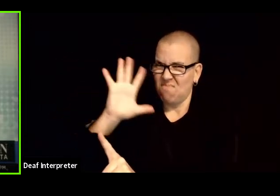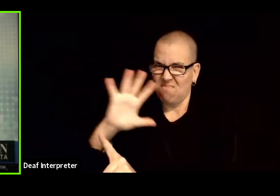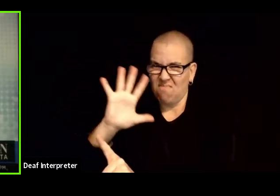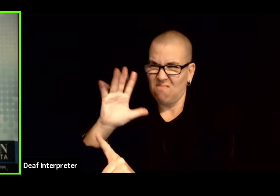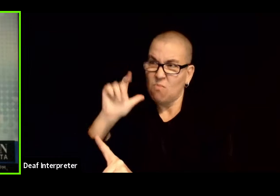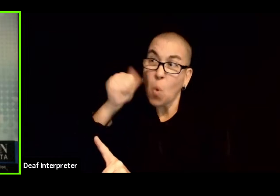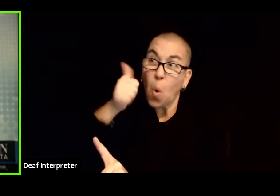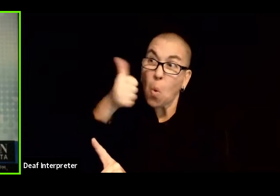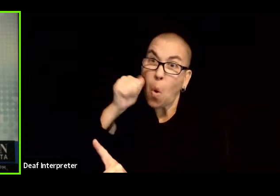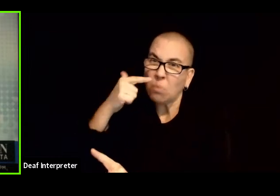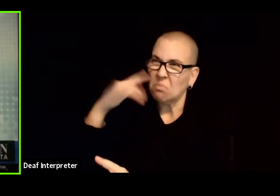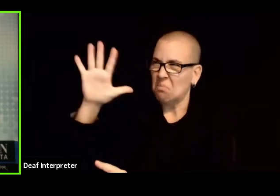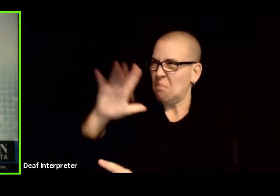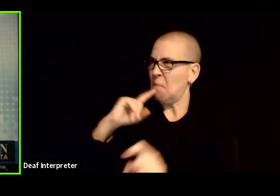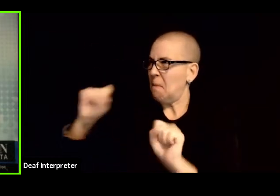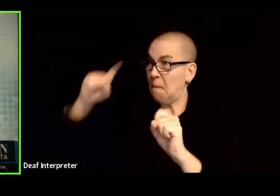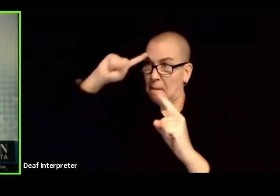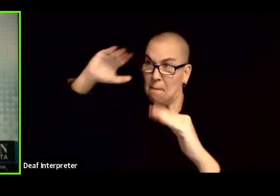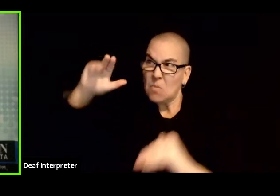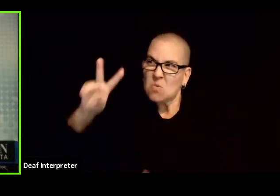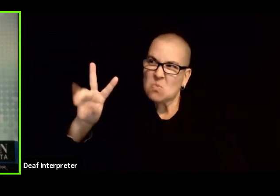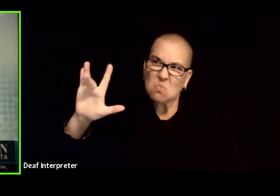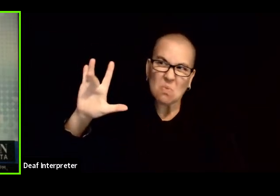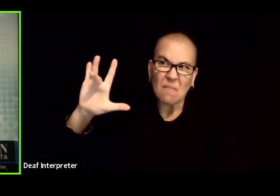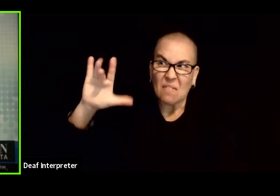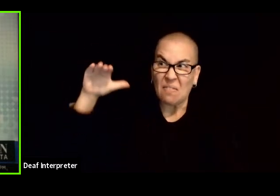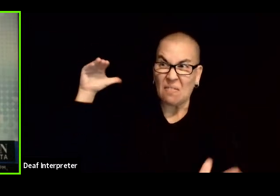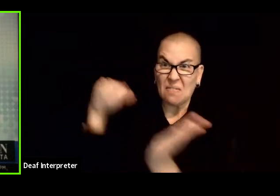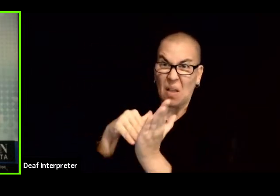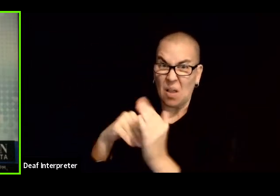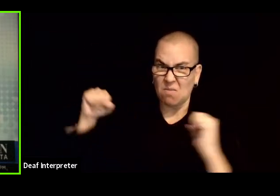spread or spread the people out, knowing that's going to be a big number?